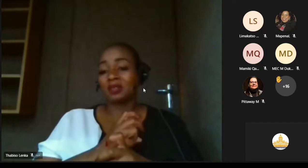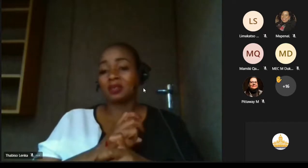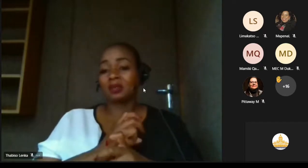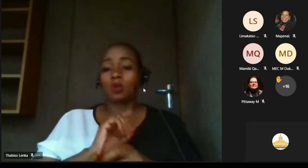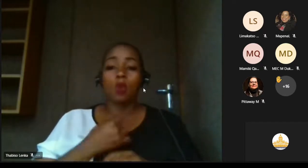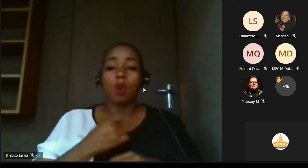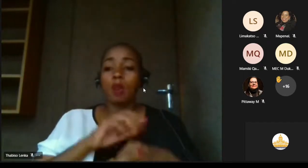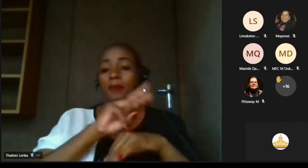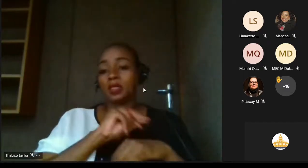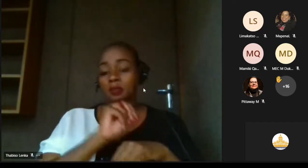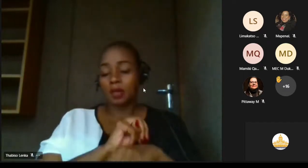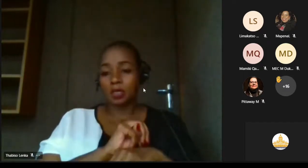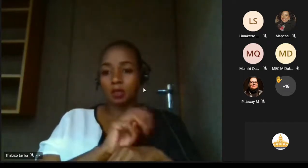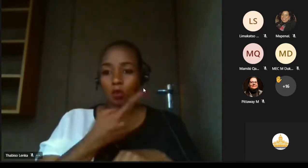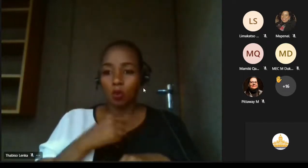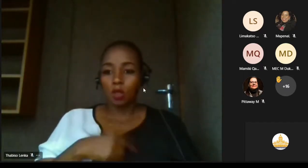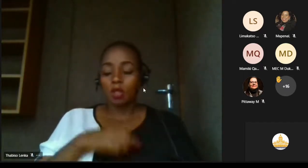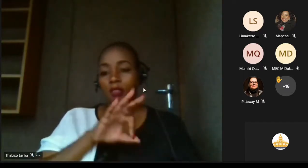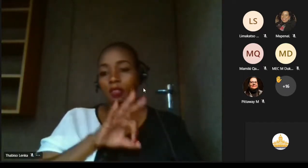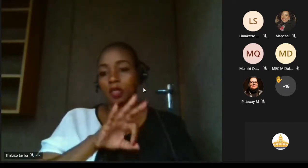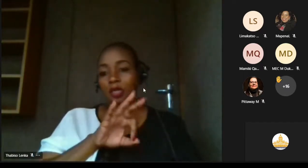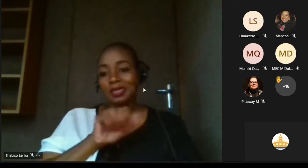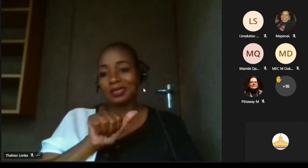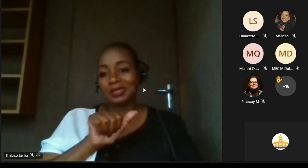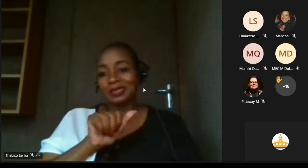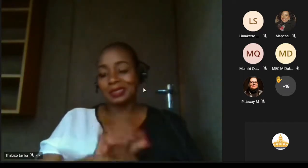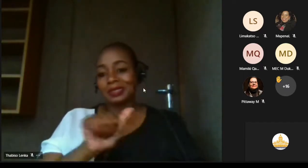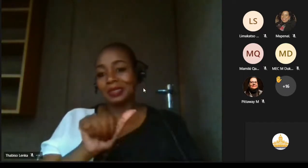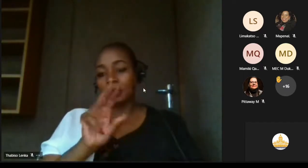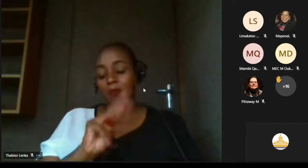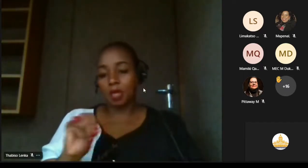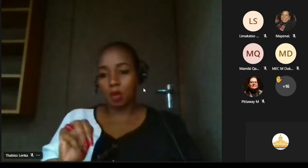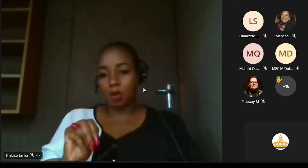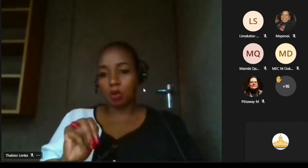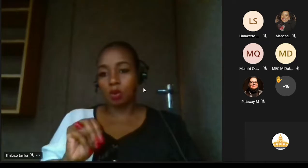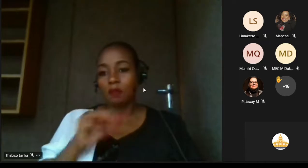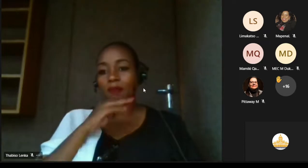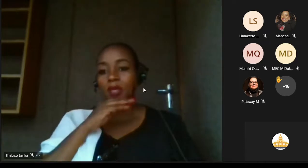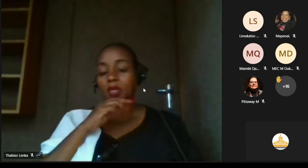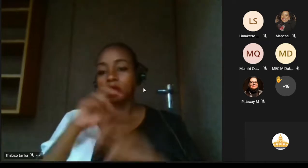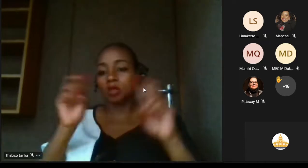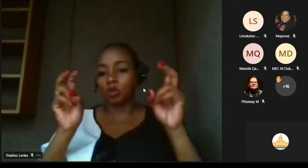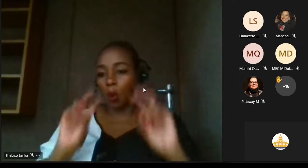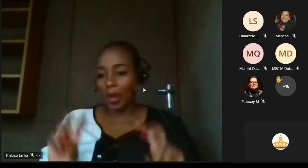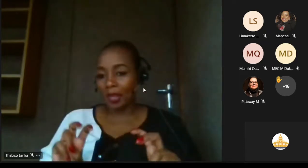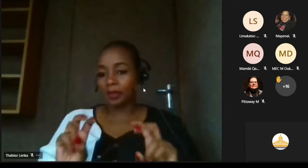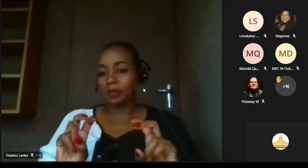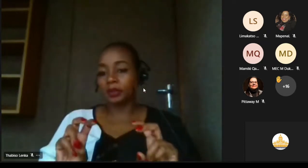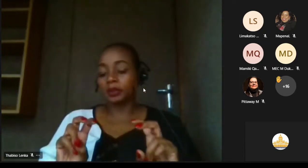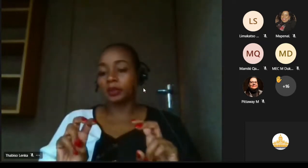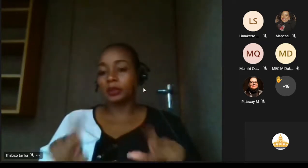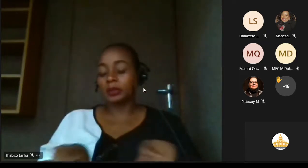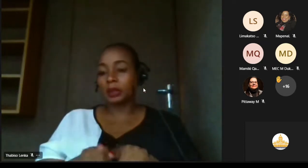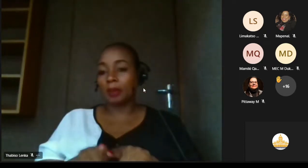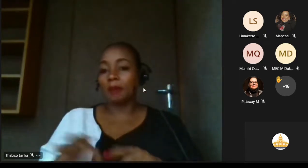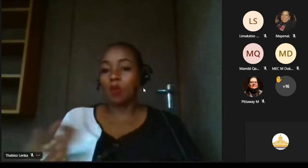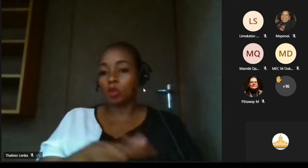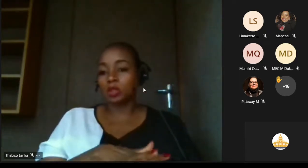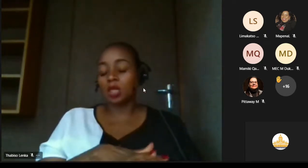an operating surplus of 316.7 million. Wastewater management reflected an operating surplus